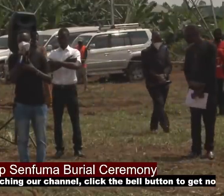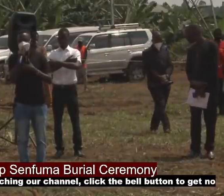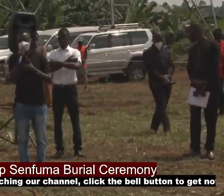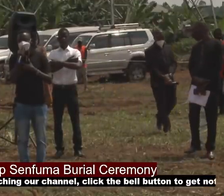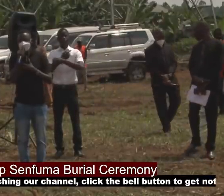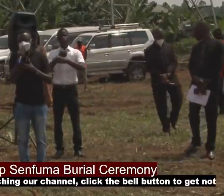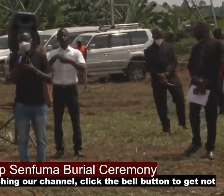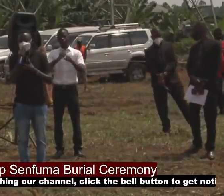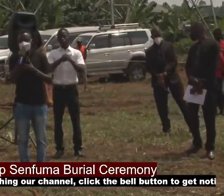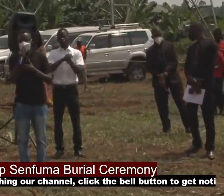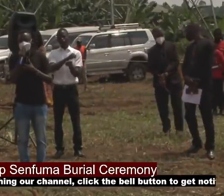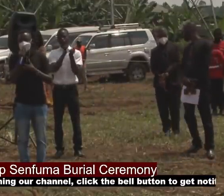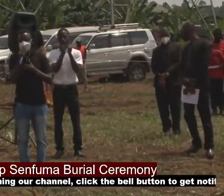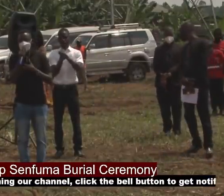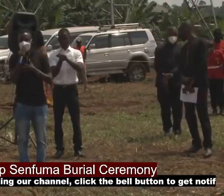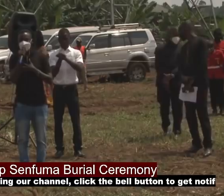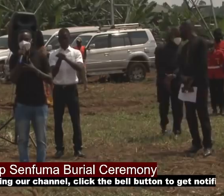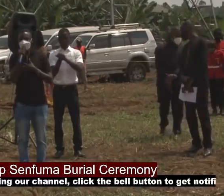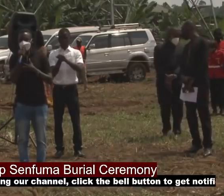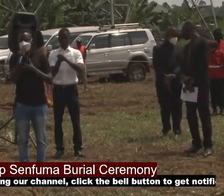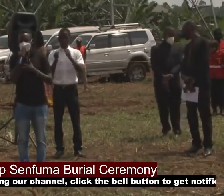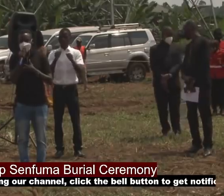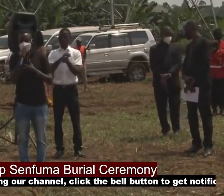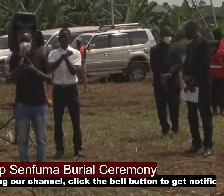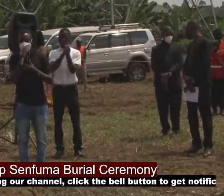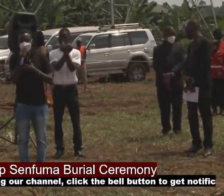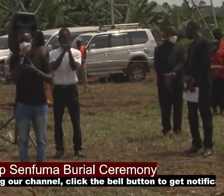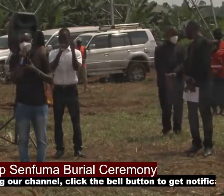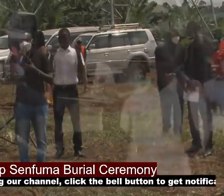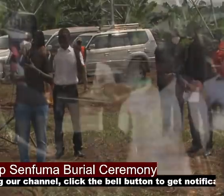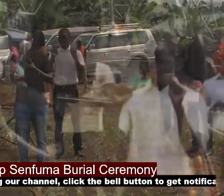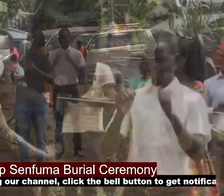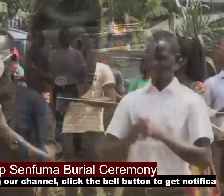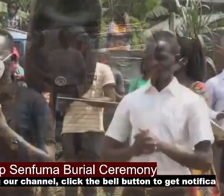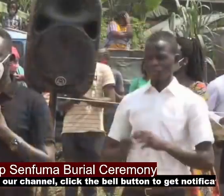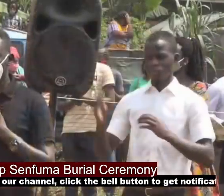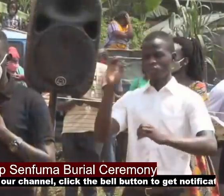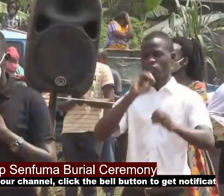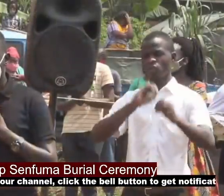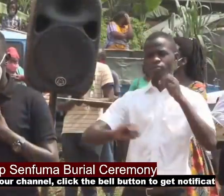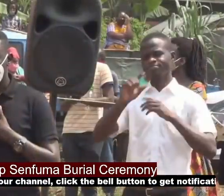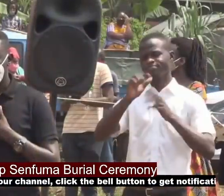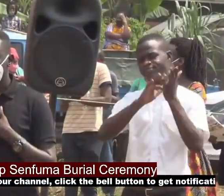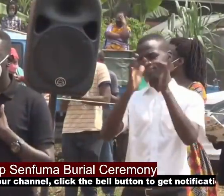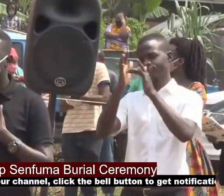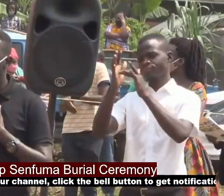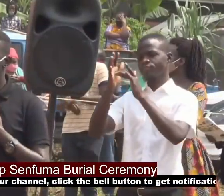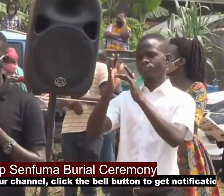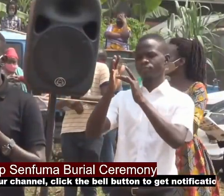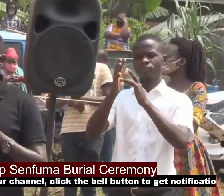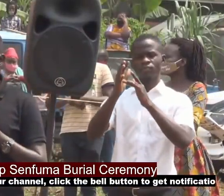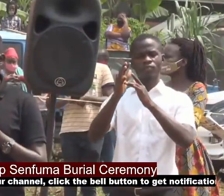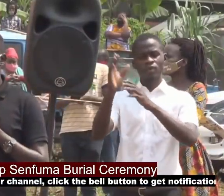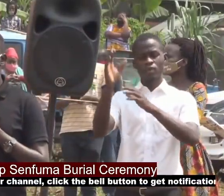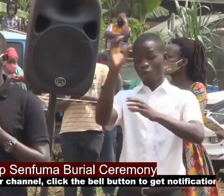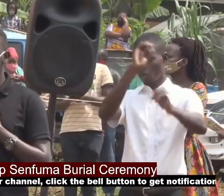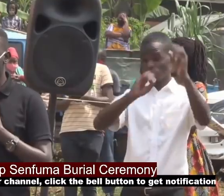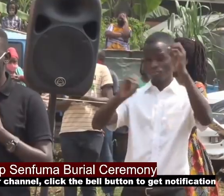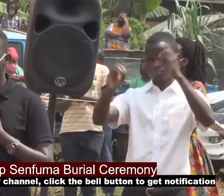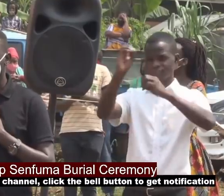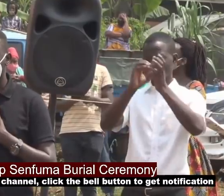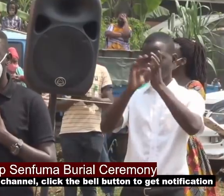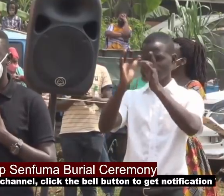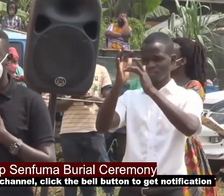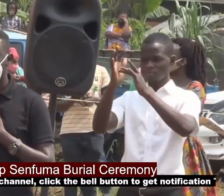Nzate lwe nakyuka. Nzate lwe nakyuka. Lwe nalokoka. Renalokoka. Ai Yesu. Ai Yesu. Twogere na manyi nti ai